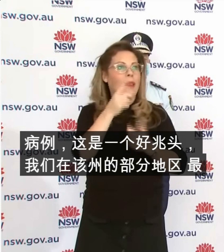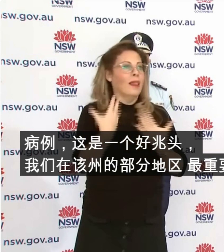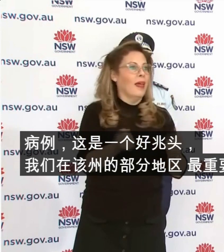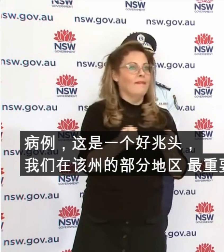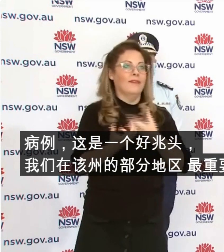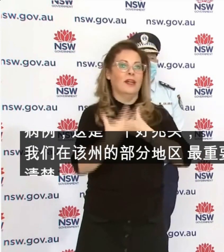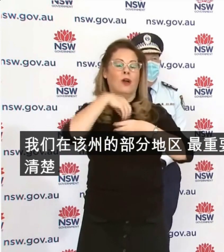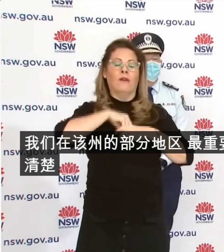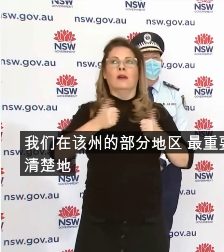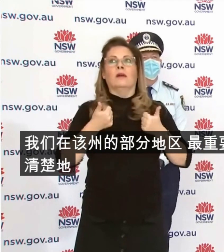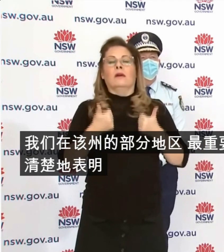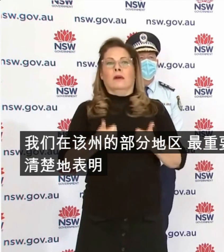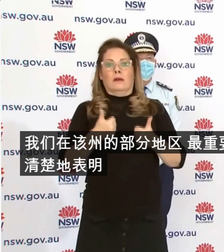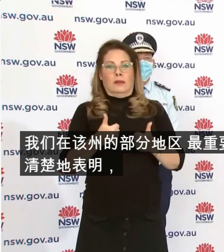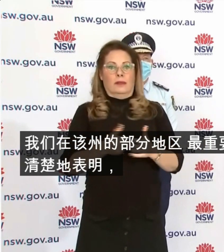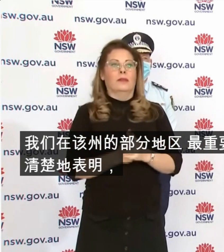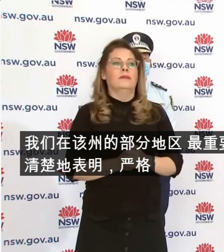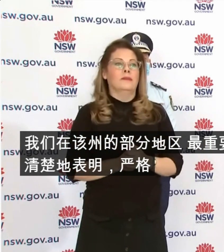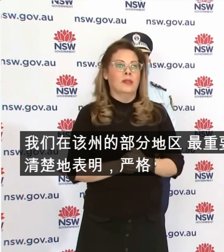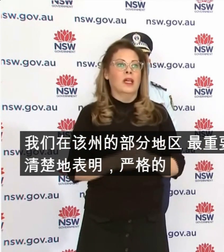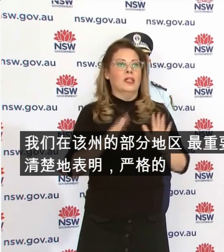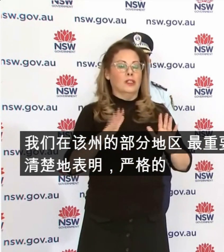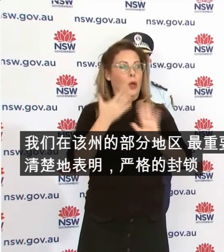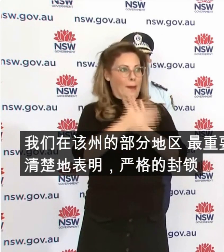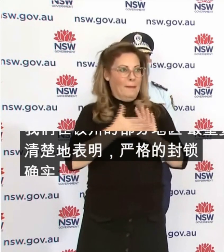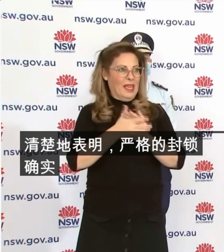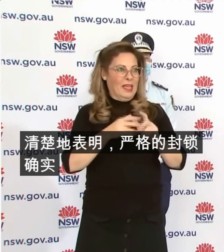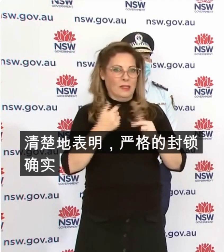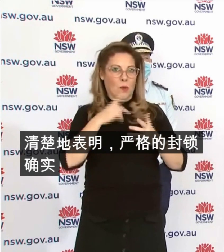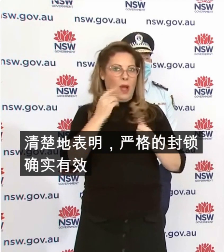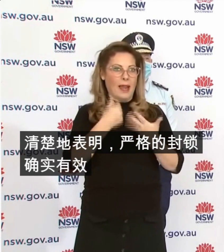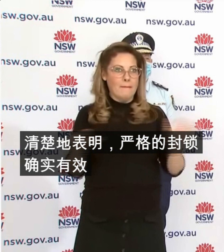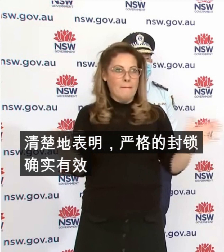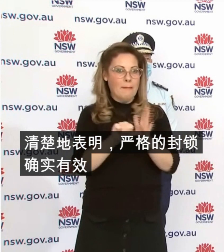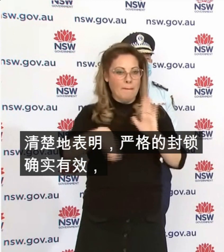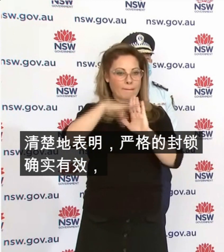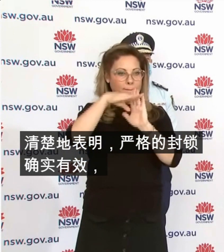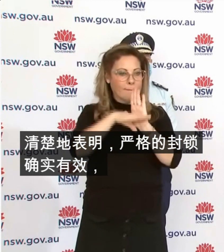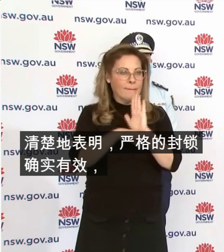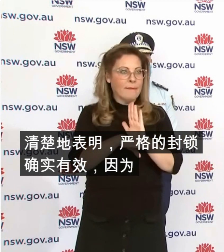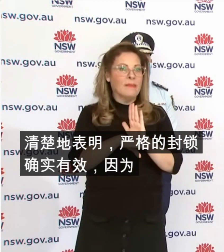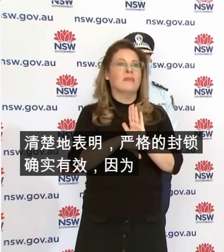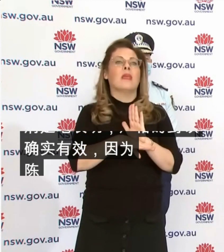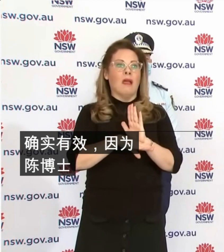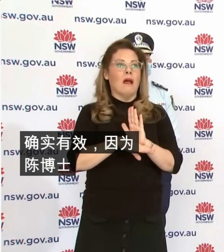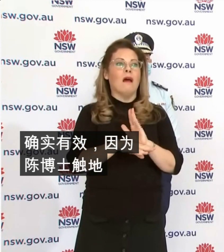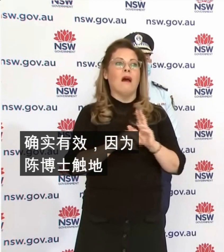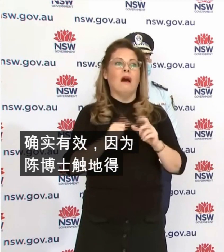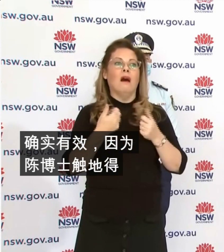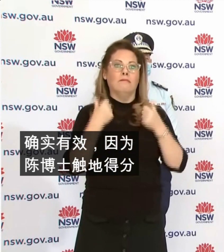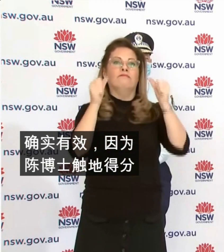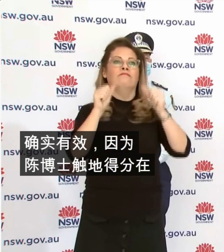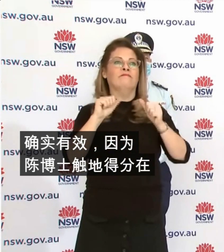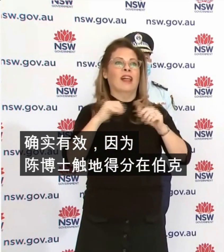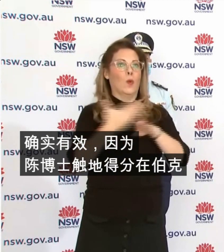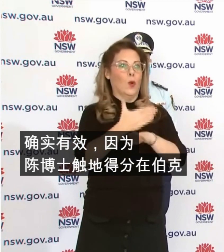are on top of it, showing clearly that the sharp lockdowns do work. Sewage surveillance, as Dr Chan touched on,